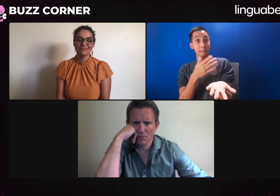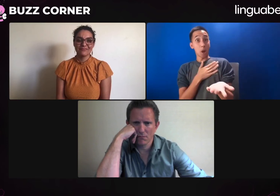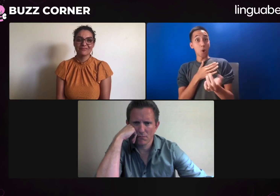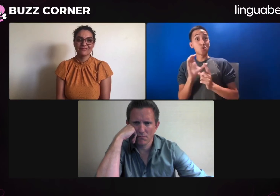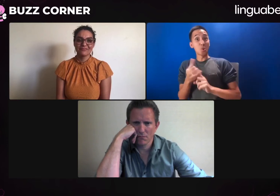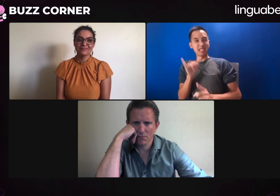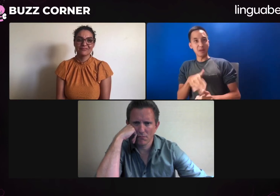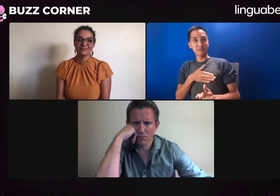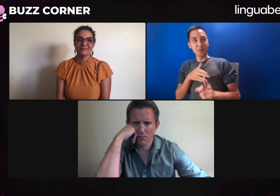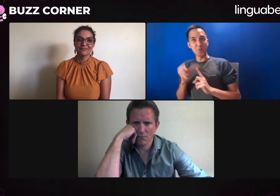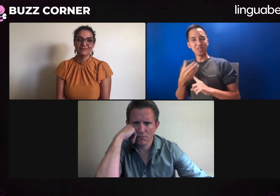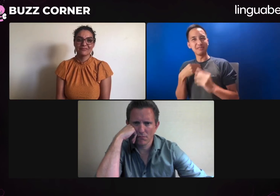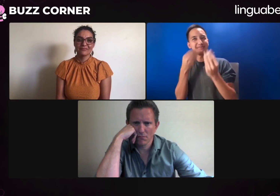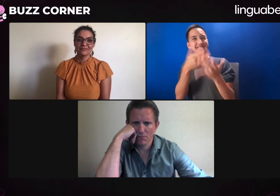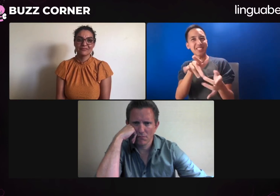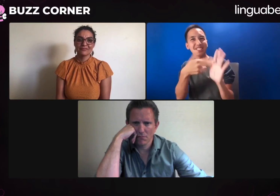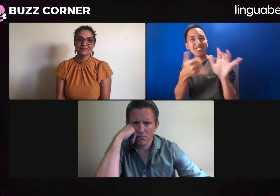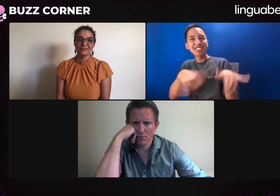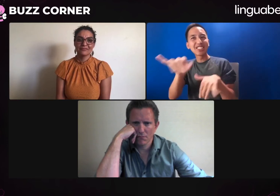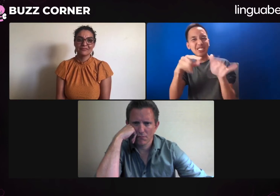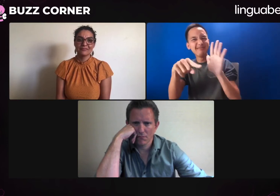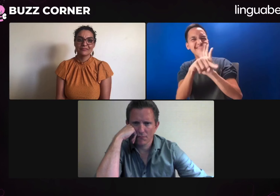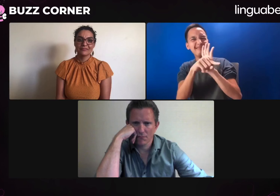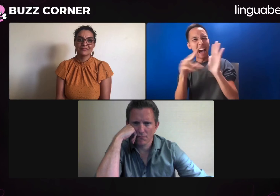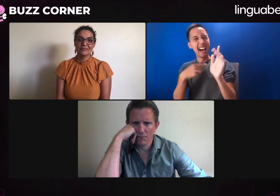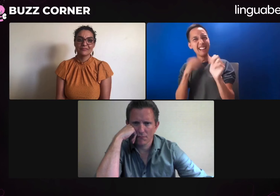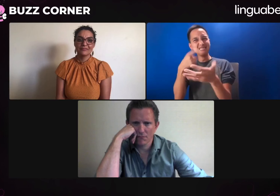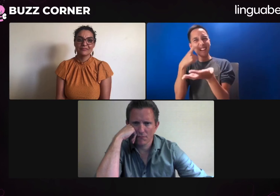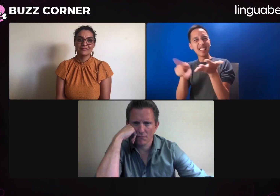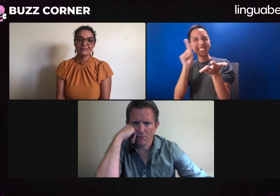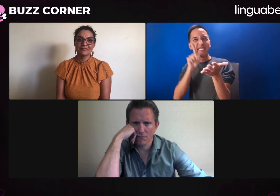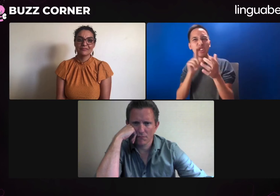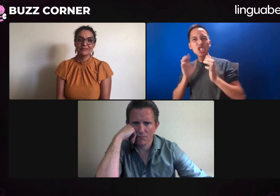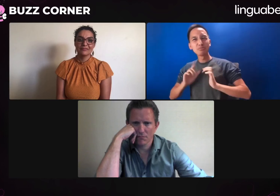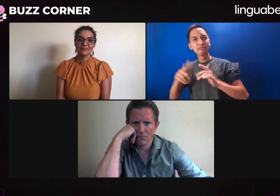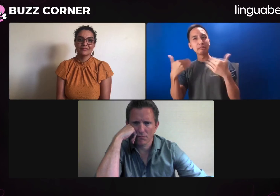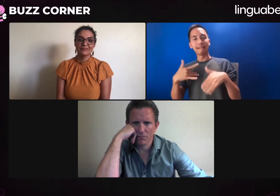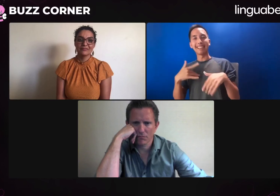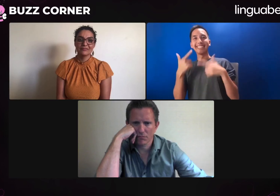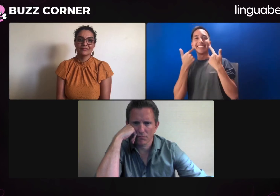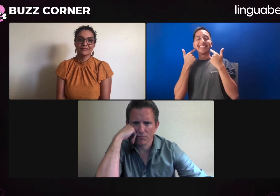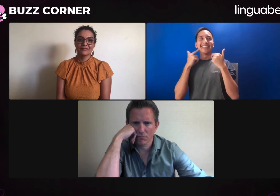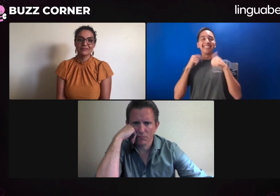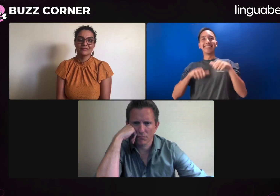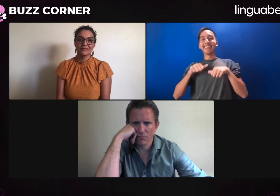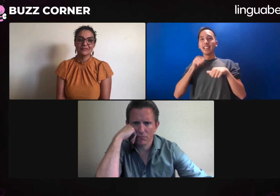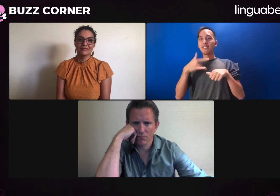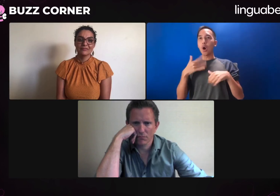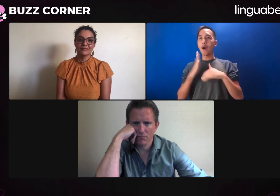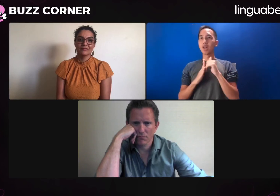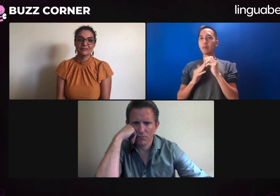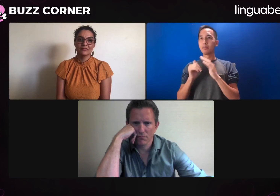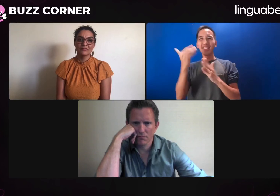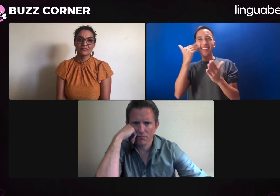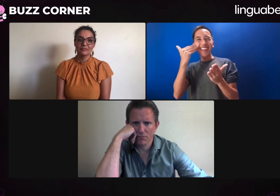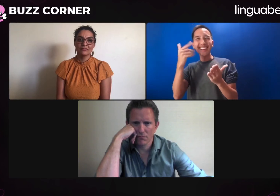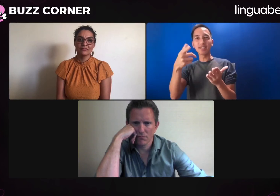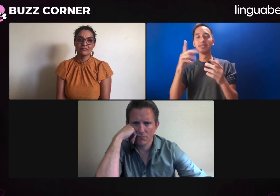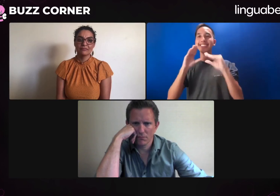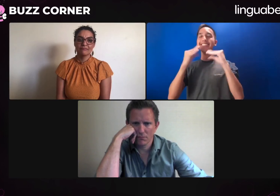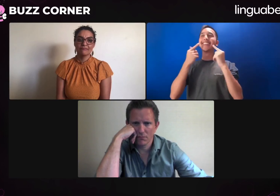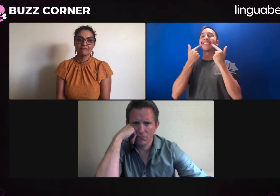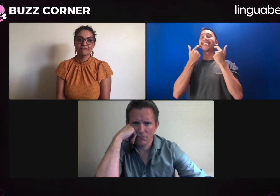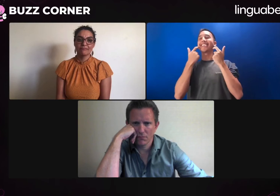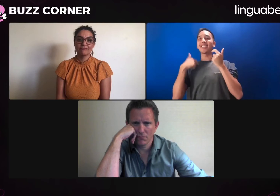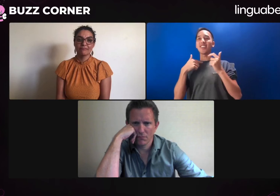you don't know where the consumer's background is? So I would say that's a stereotype that you're putting out there. And so they just kind of